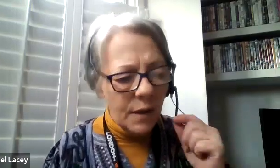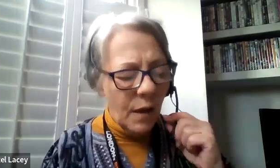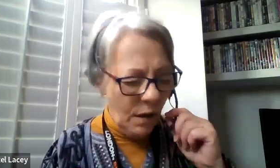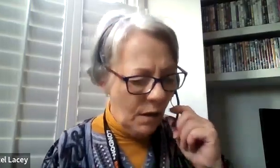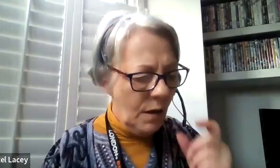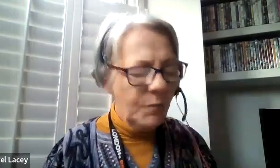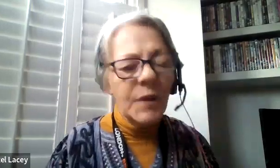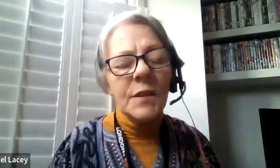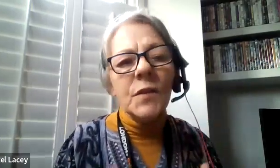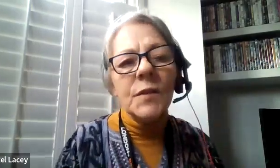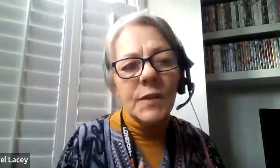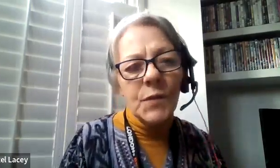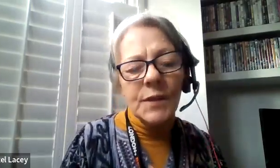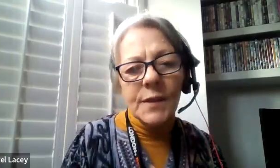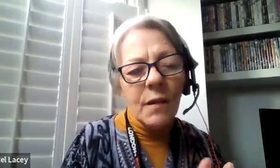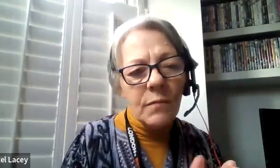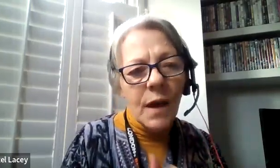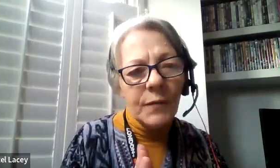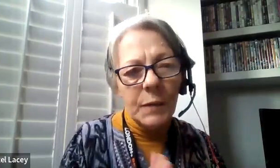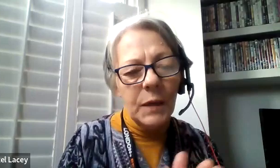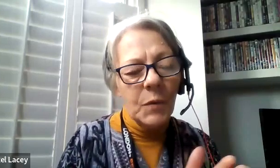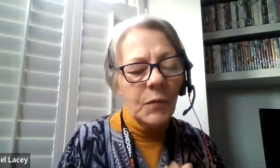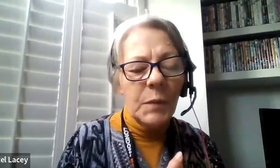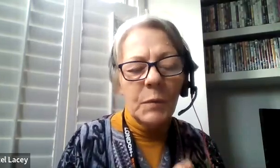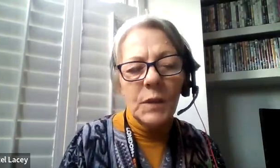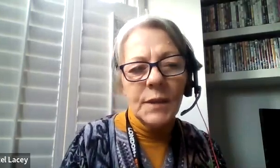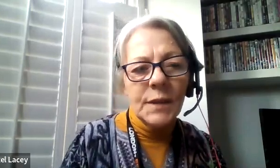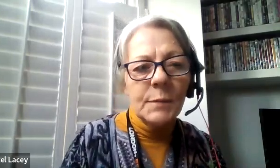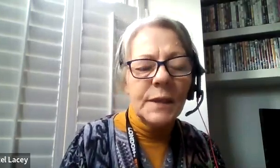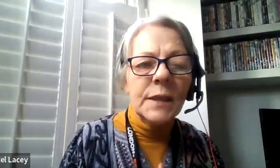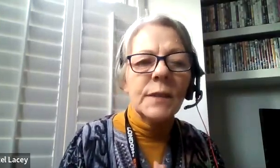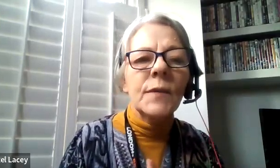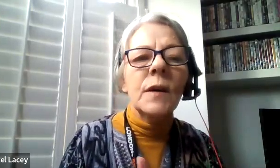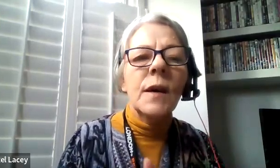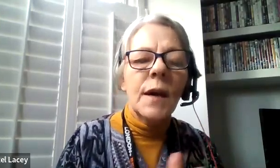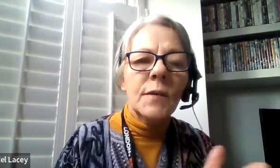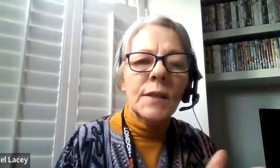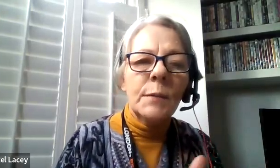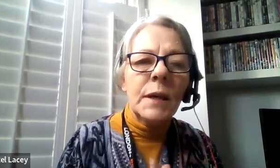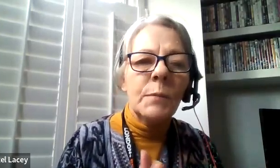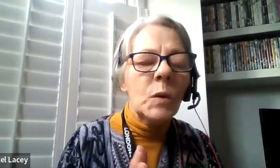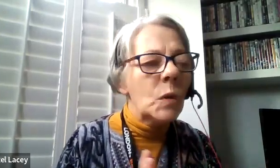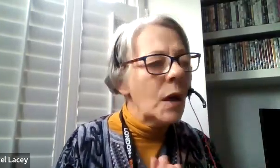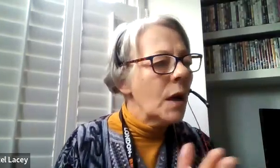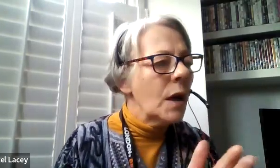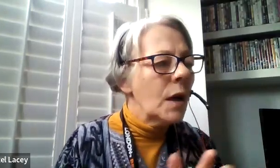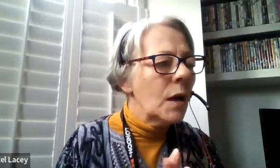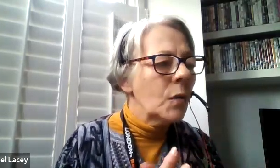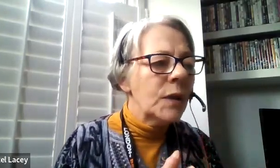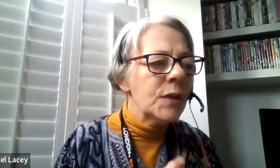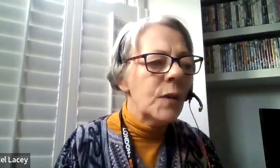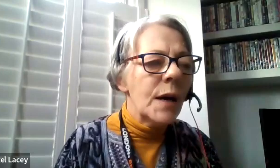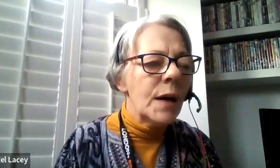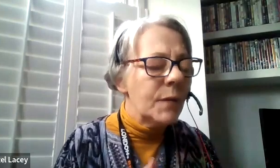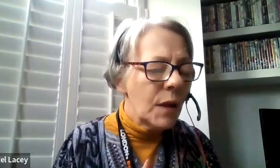there's lots of resources out there for people with learning disabilities, for elderly people.